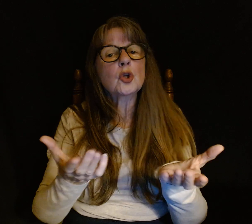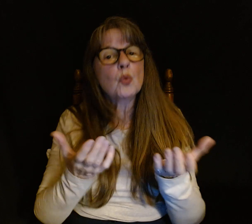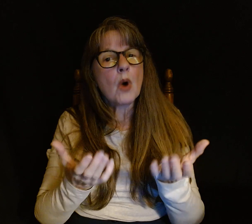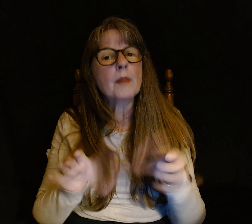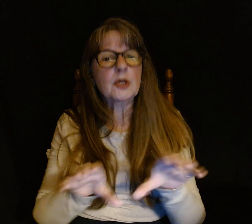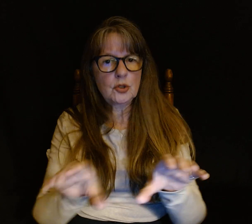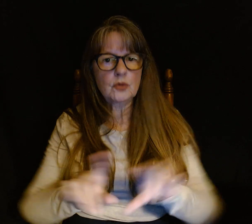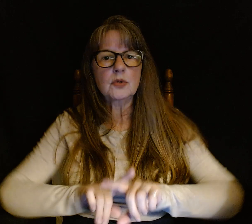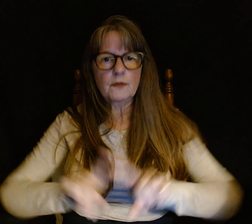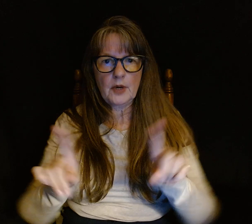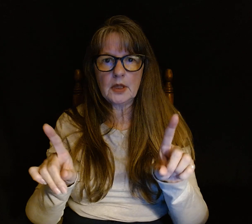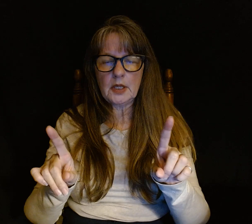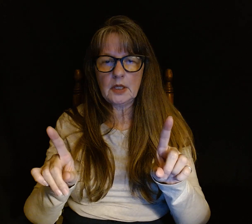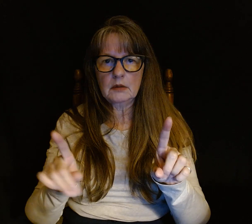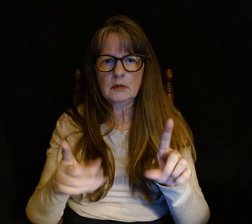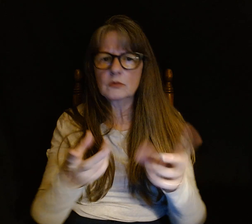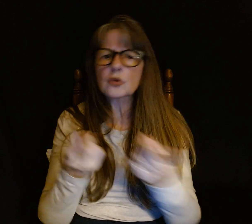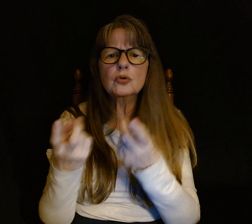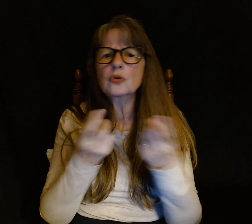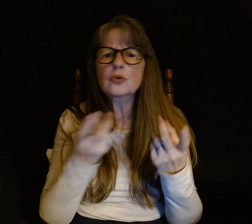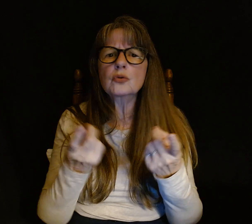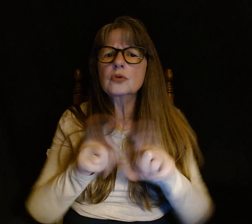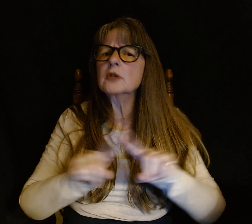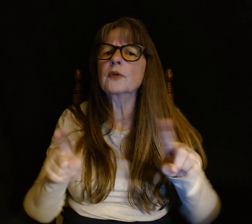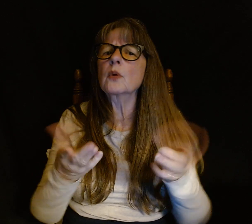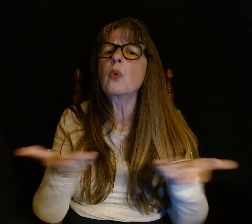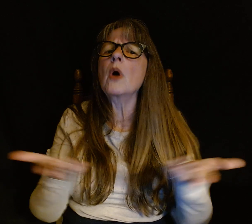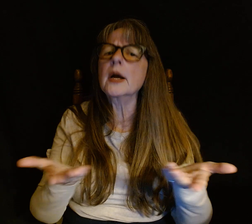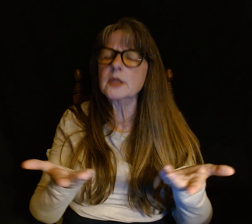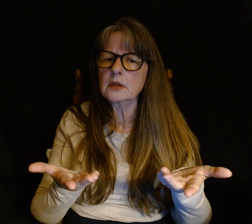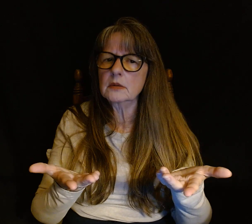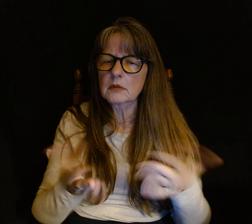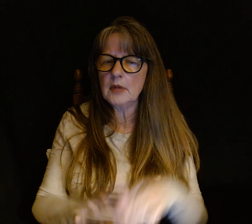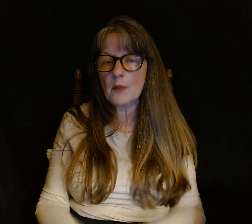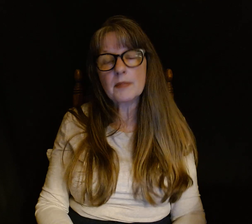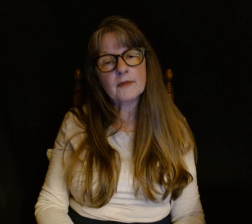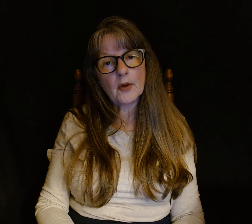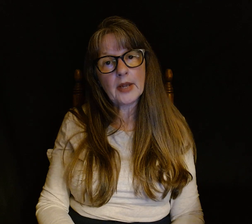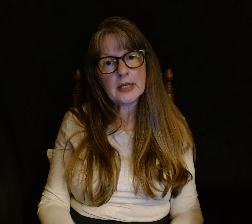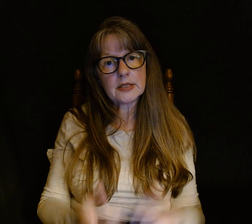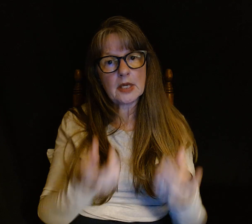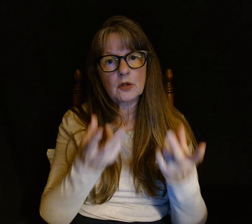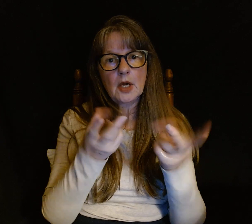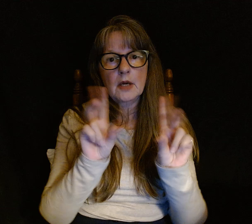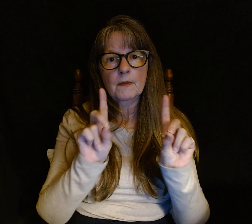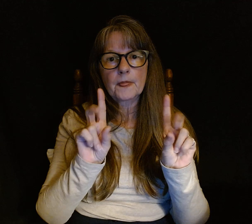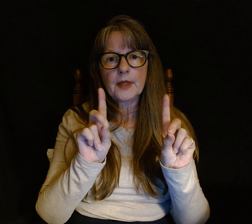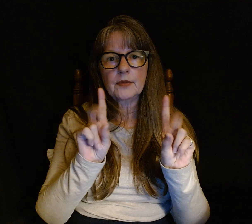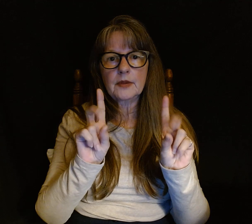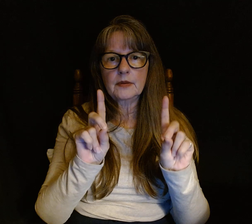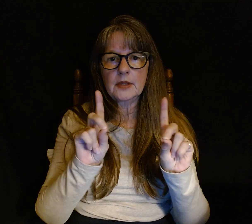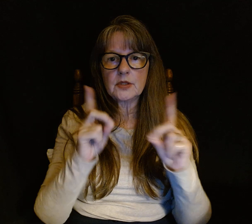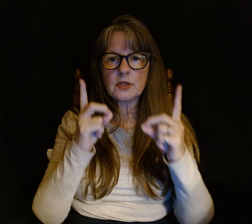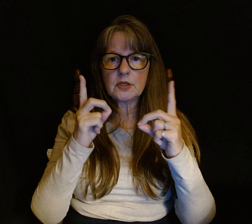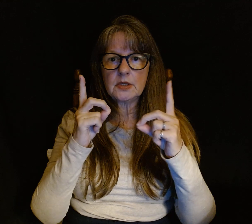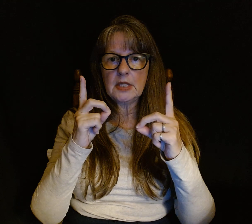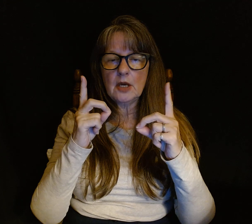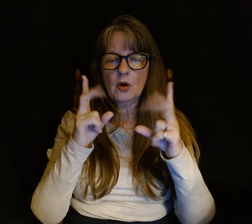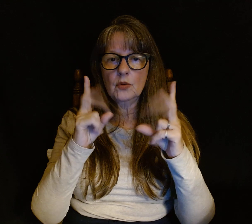want me to do differently? Do different what? That would be very ASL. This is do,